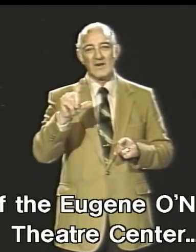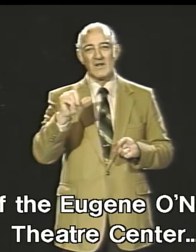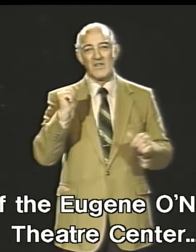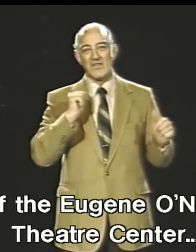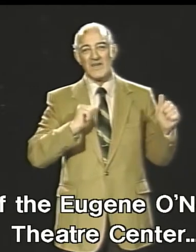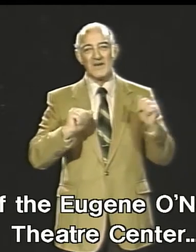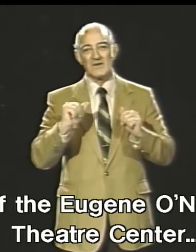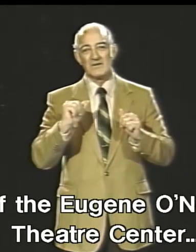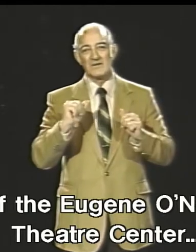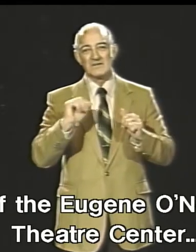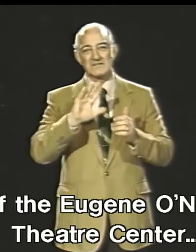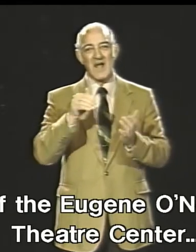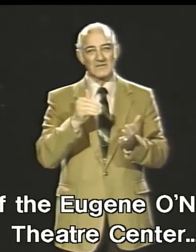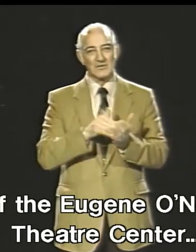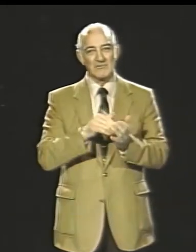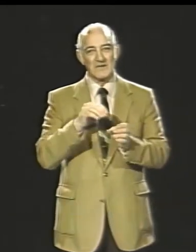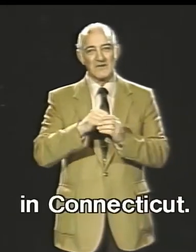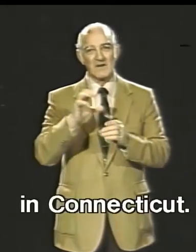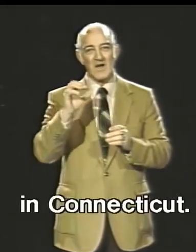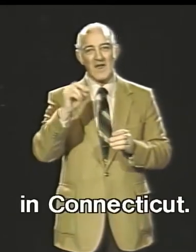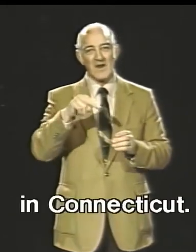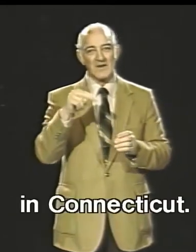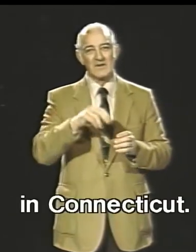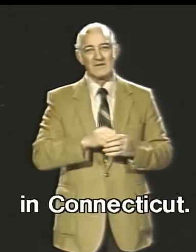O'Neill Theater Center in Connecticut.